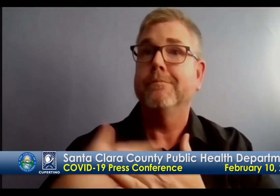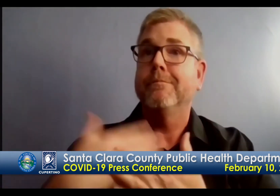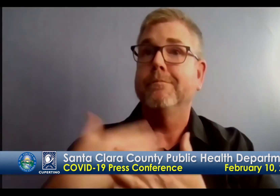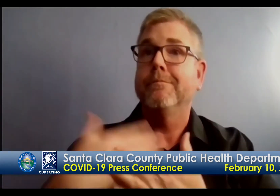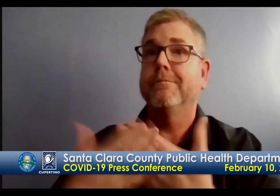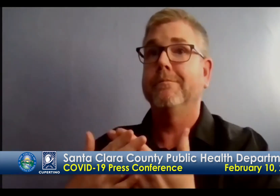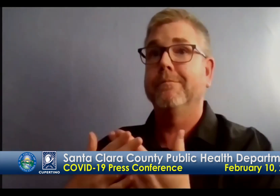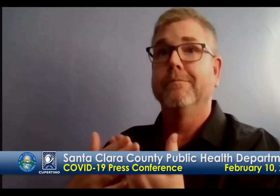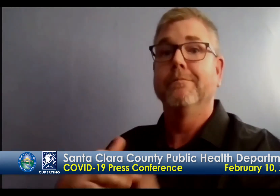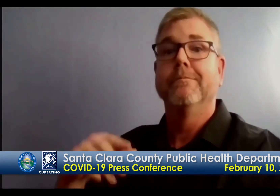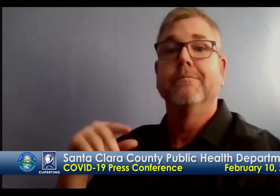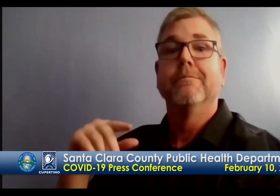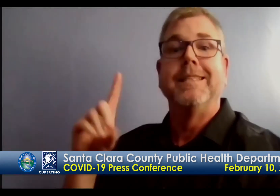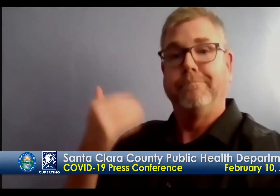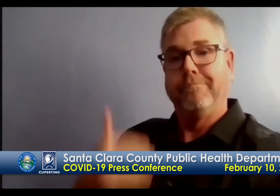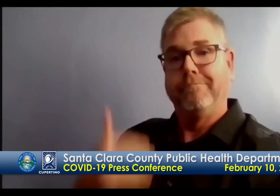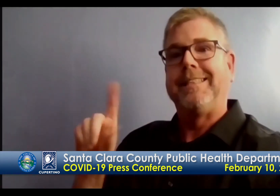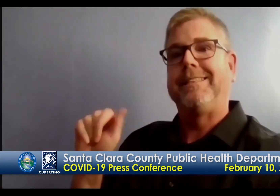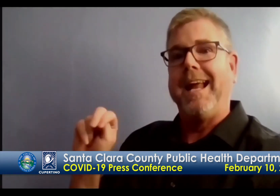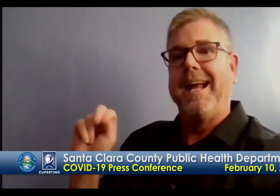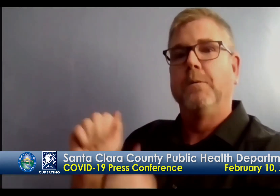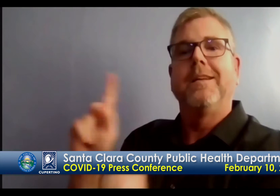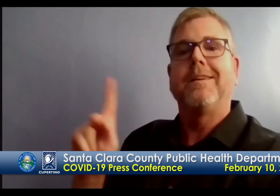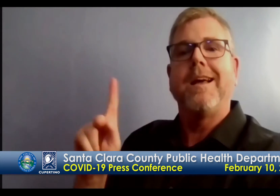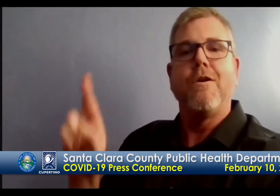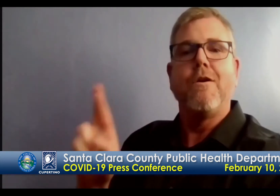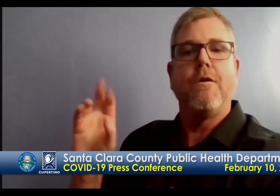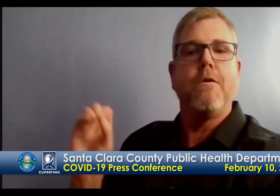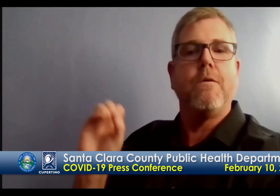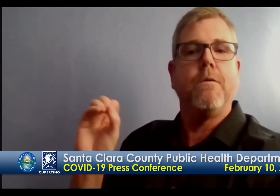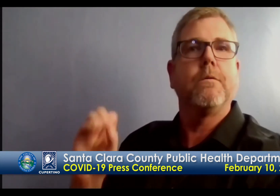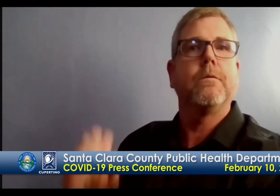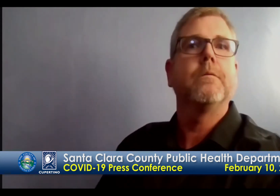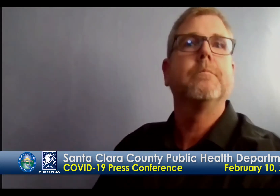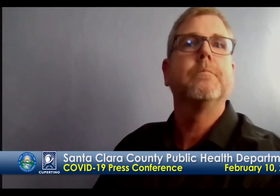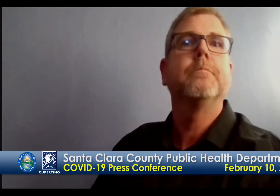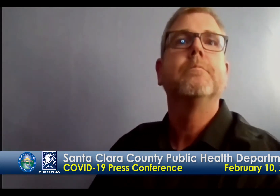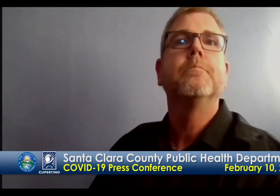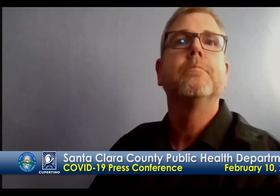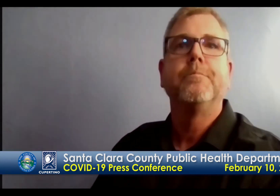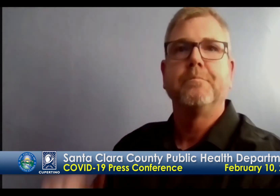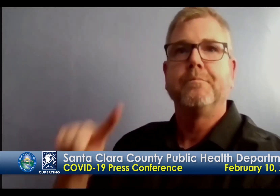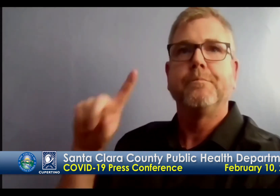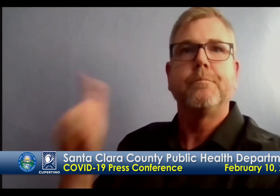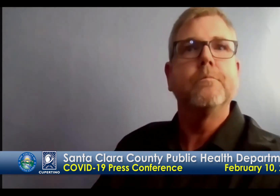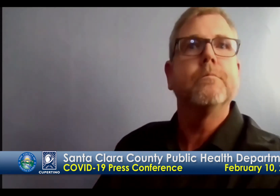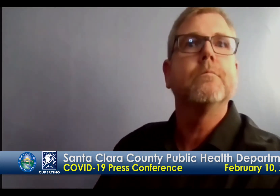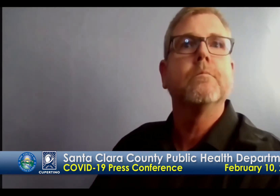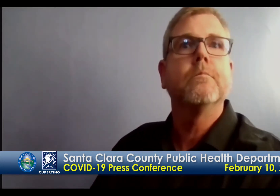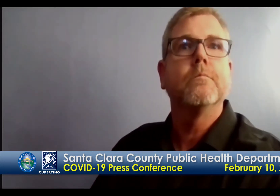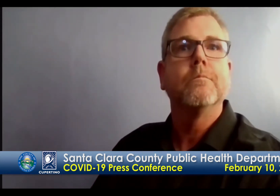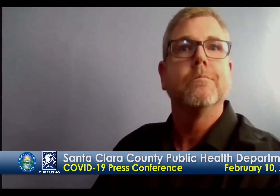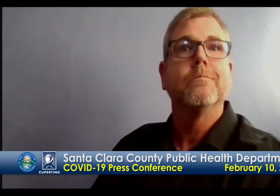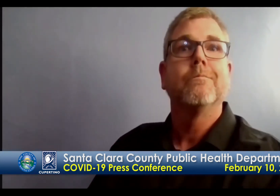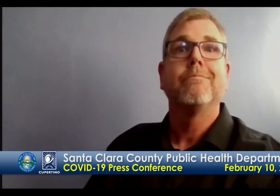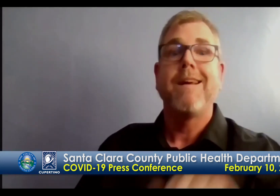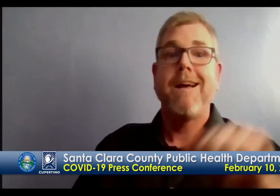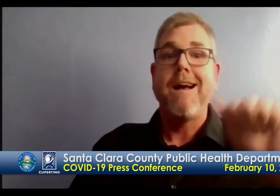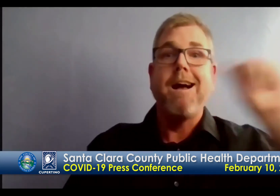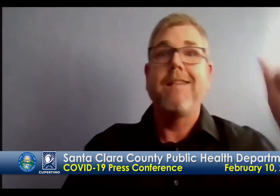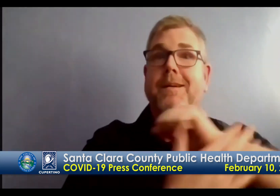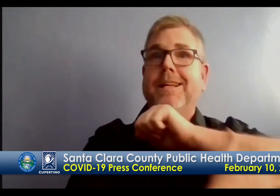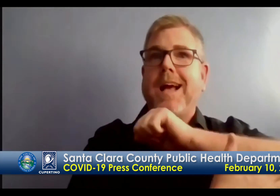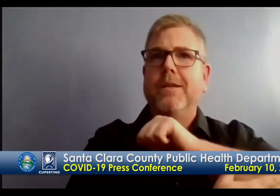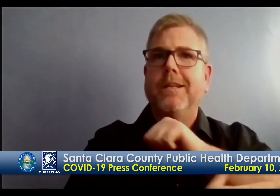first question is for Alameda County. Why do you have so little information already in terms of the